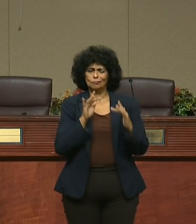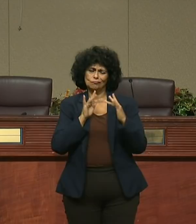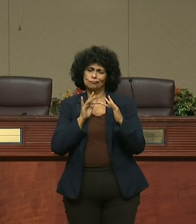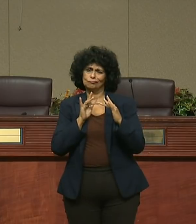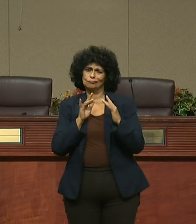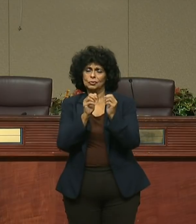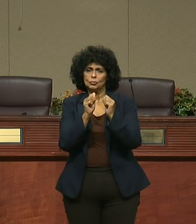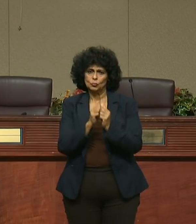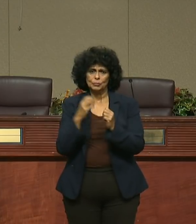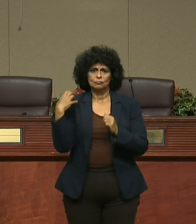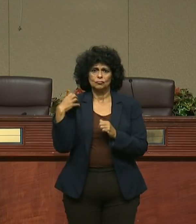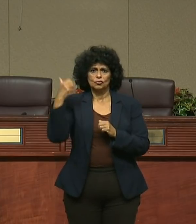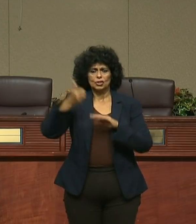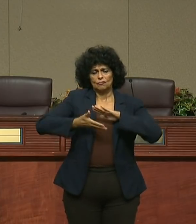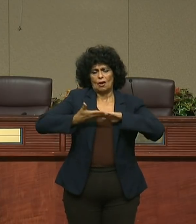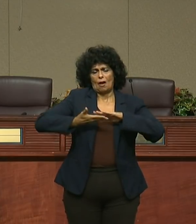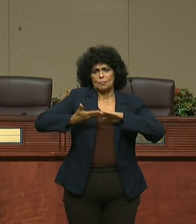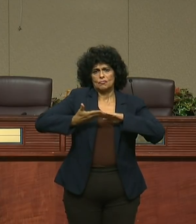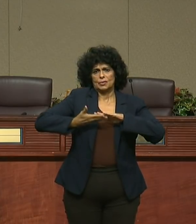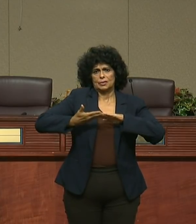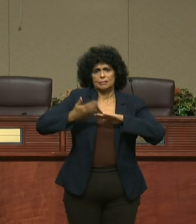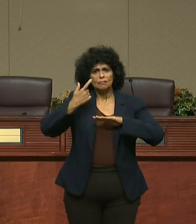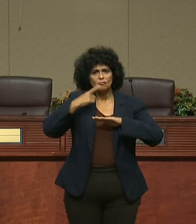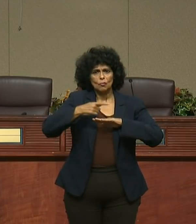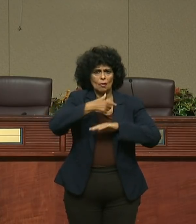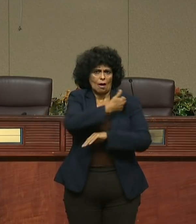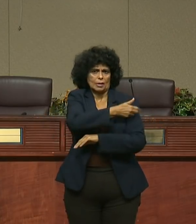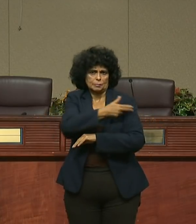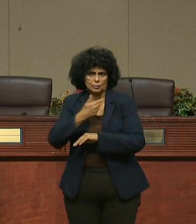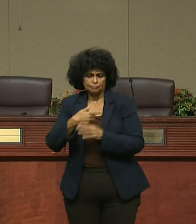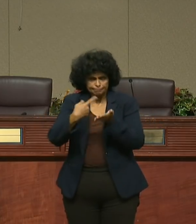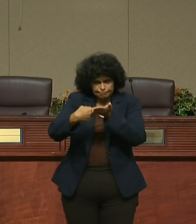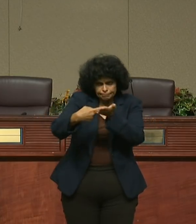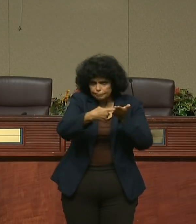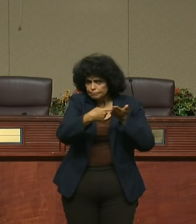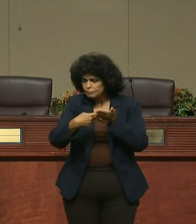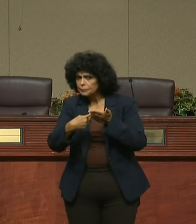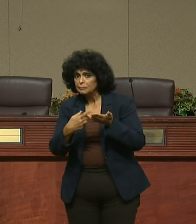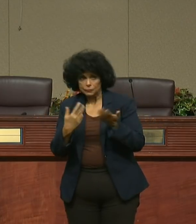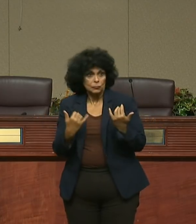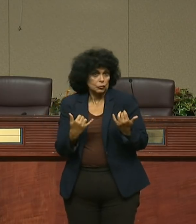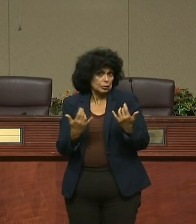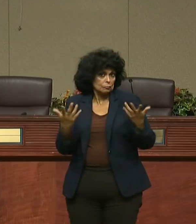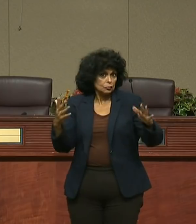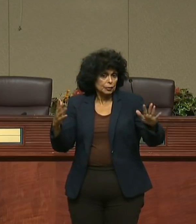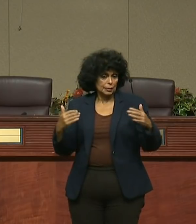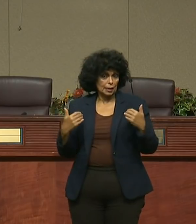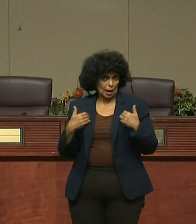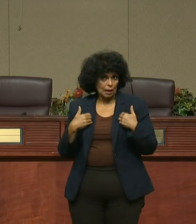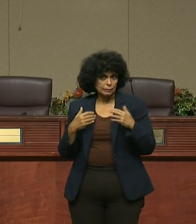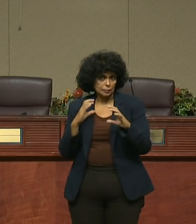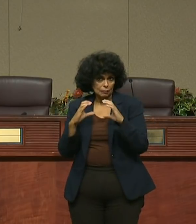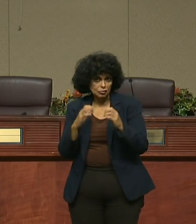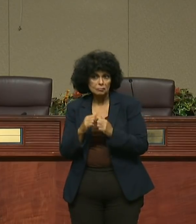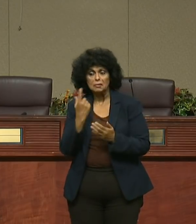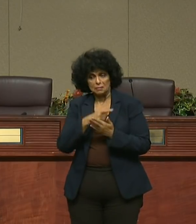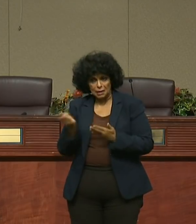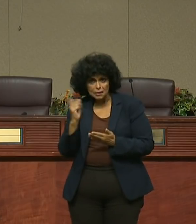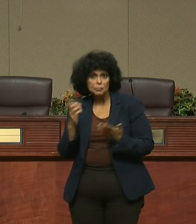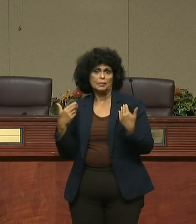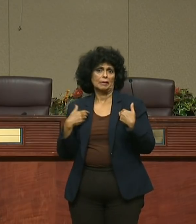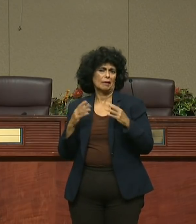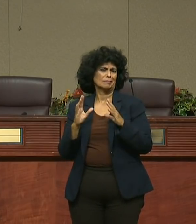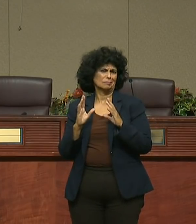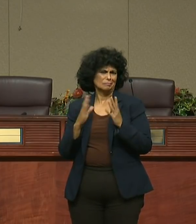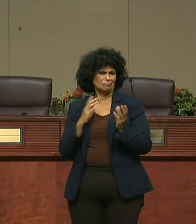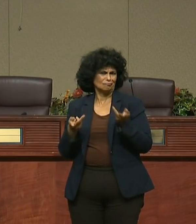operating officers at both systems. And we had a conversation today. We had one last week. And they continue